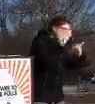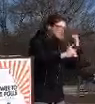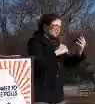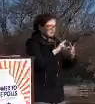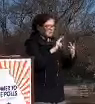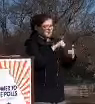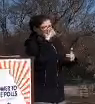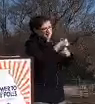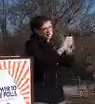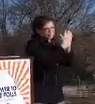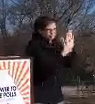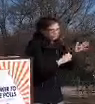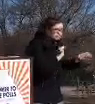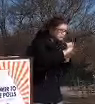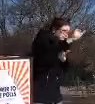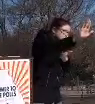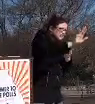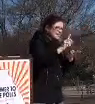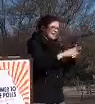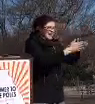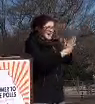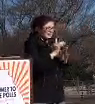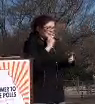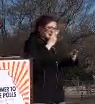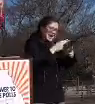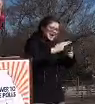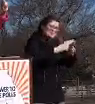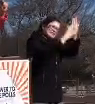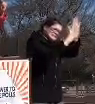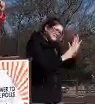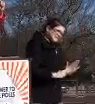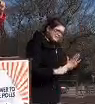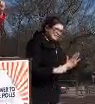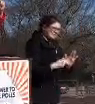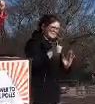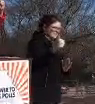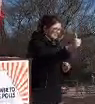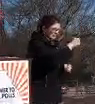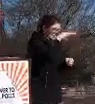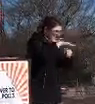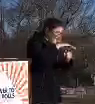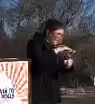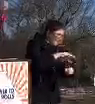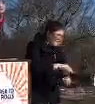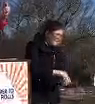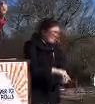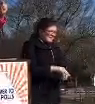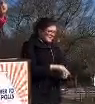signatures, and that's why you've registered, and that's why you've gotten out there to vote. That's why